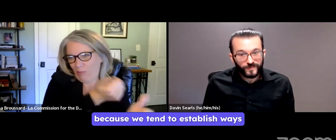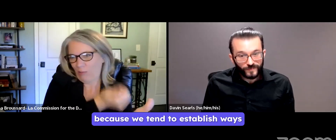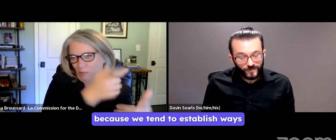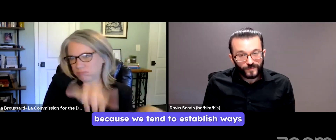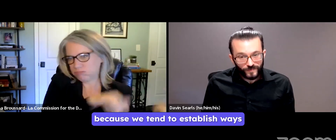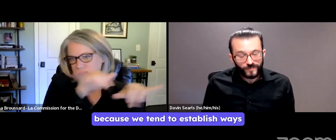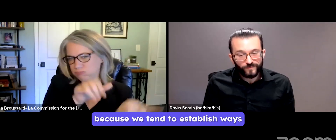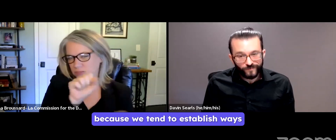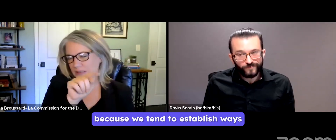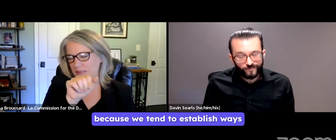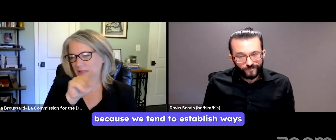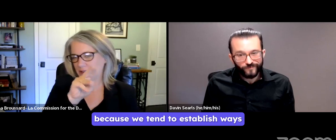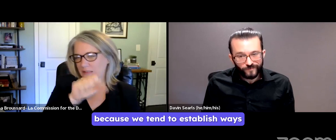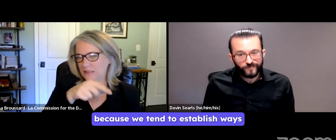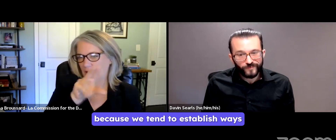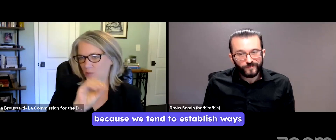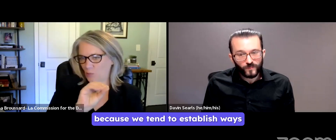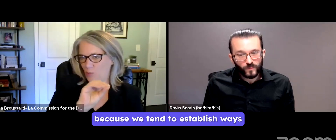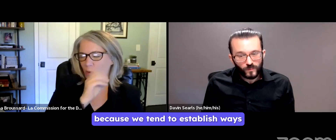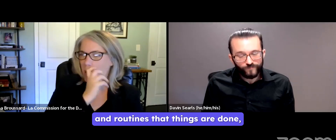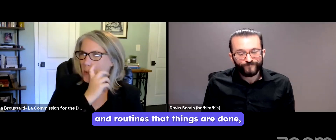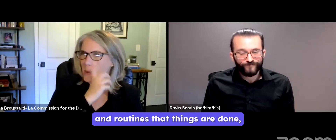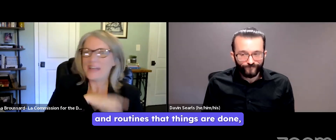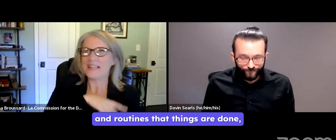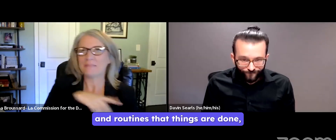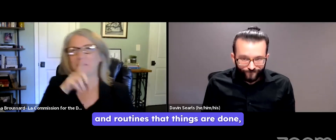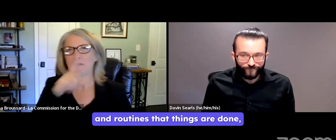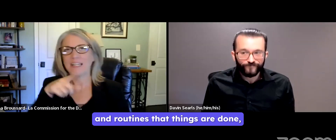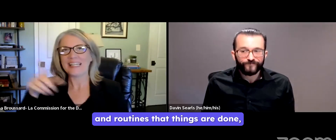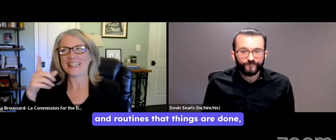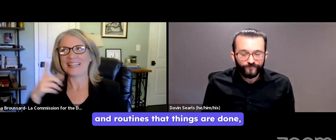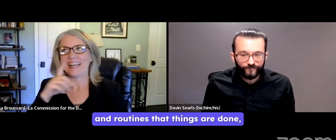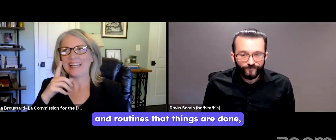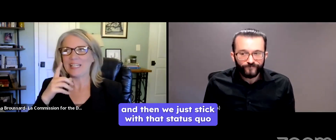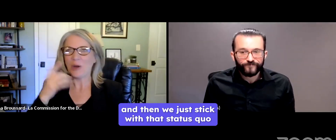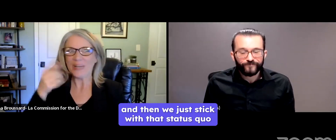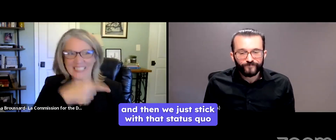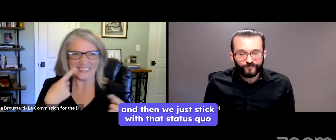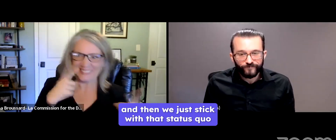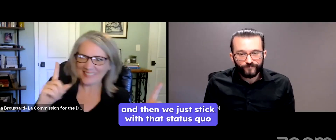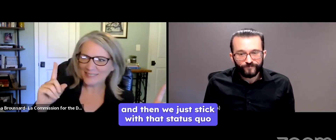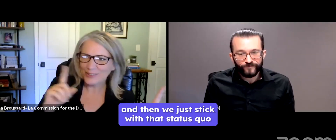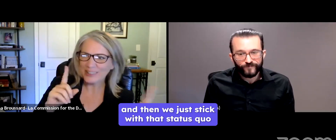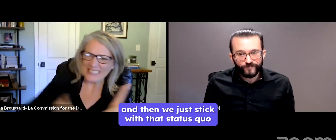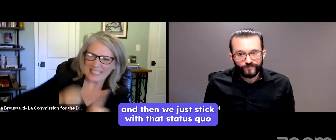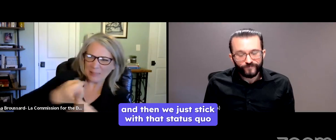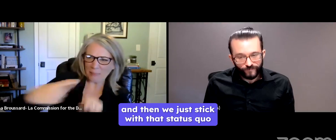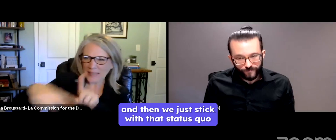because we tend to establish ways and routines that things are done, and then we just stick with that status quo.